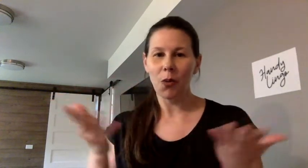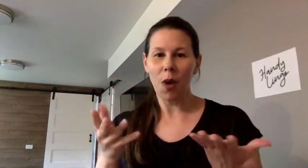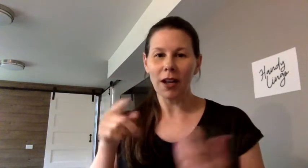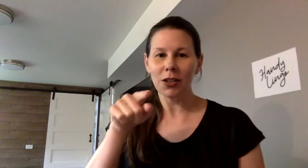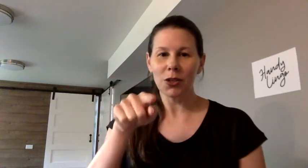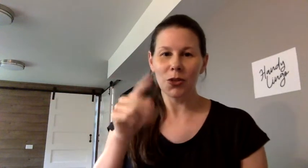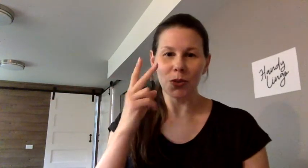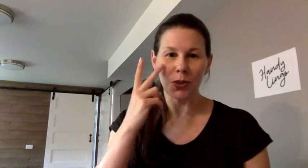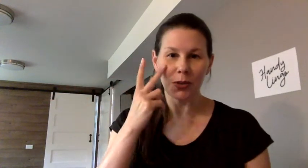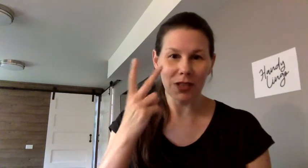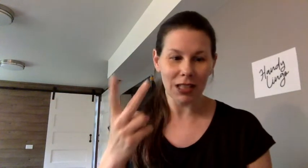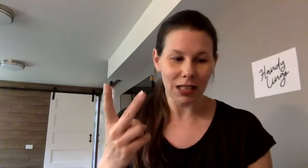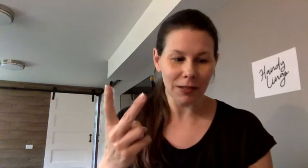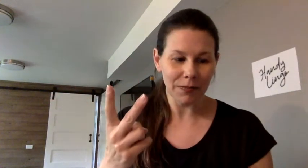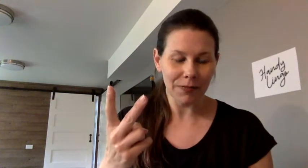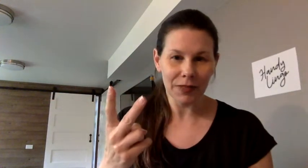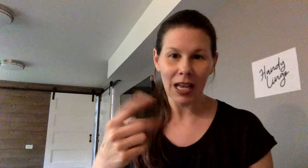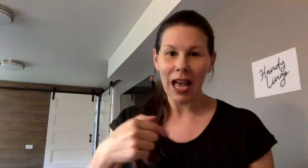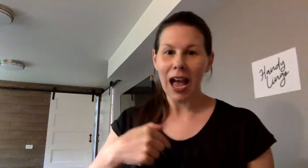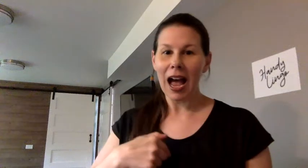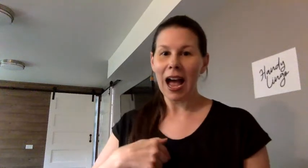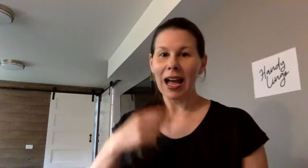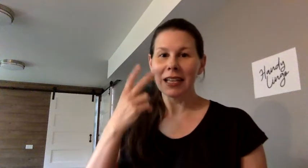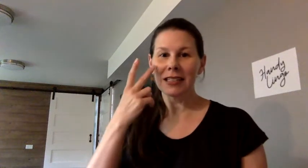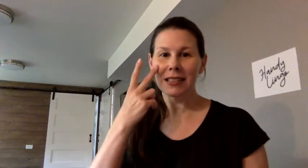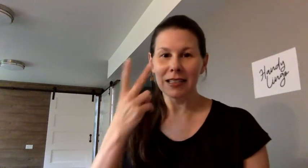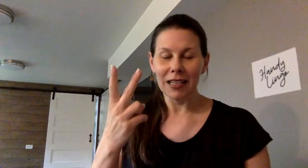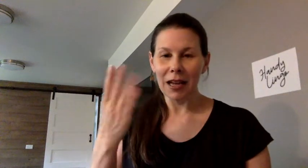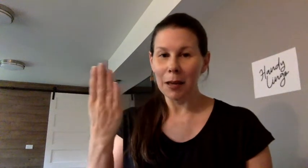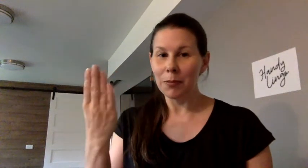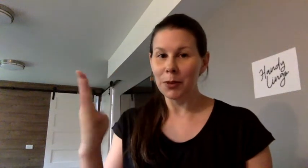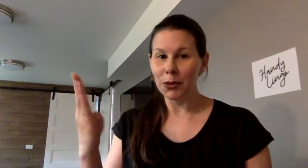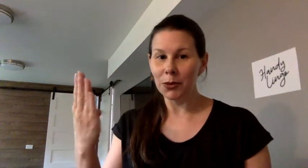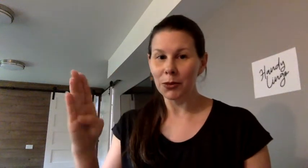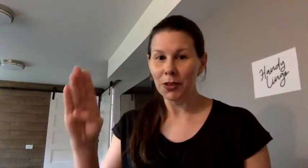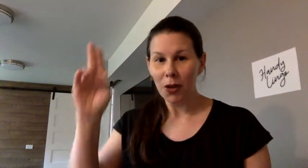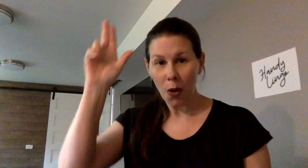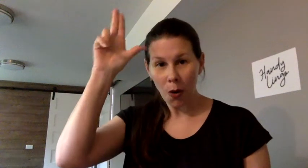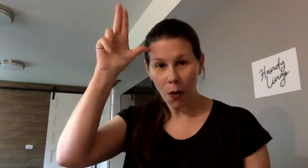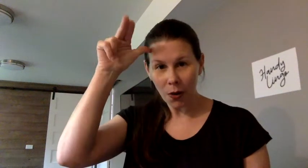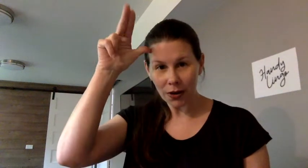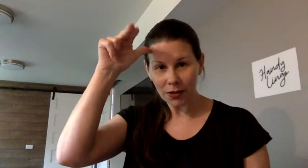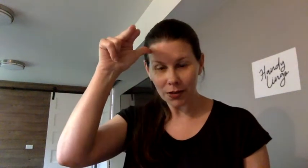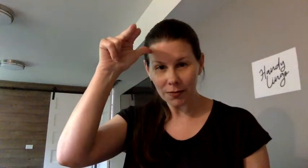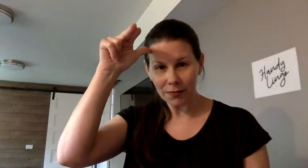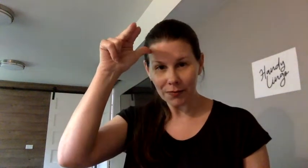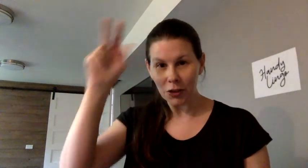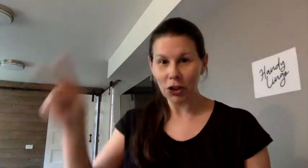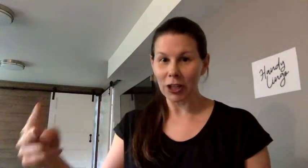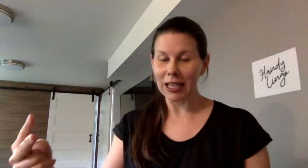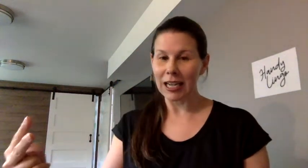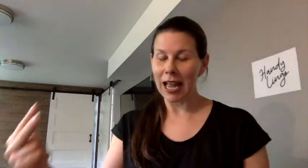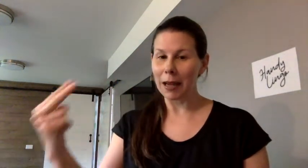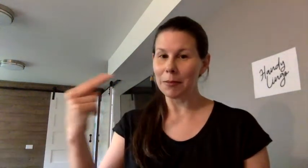what do you see? I see a blue horse looking at